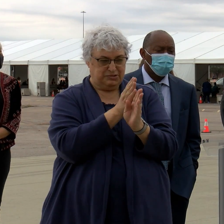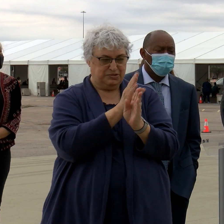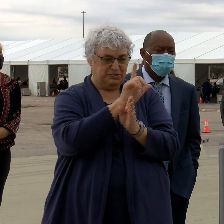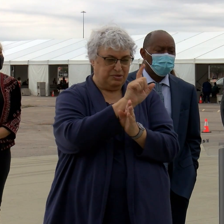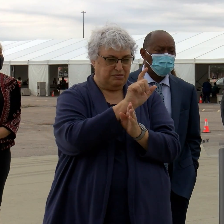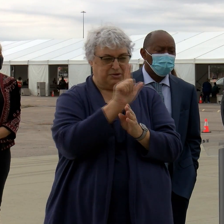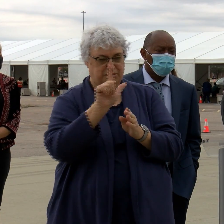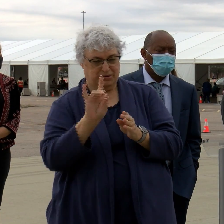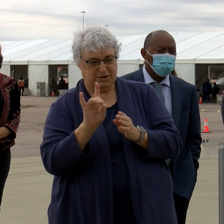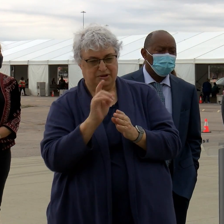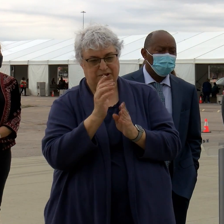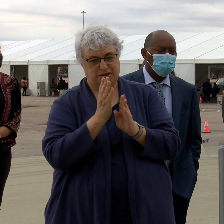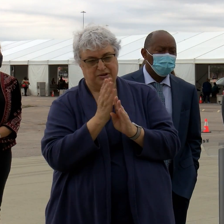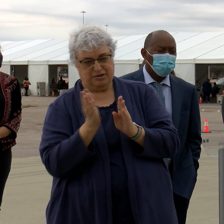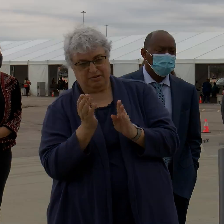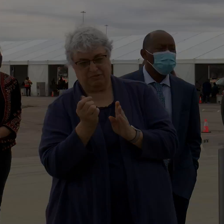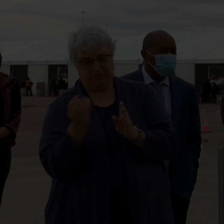But if you're a couple of days late, don't lose any sleep over that.